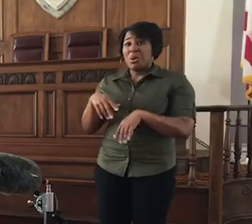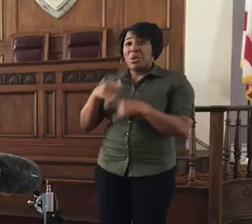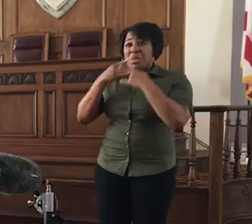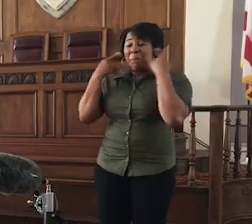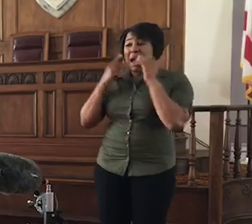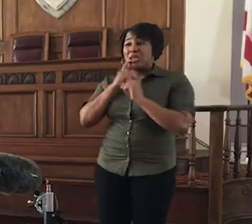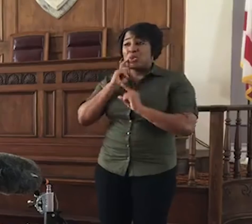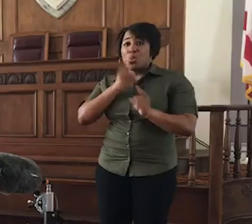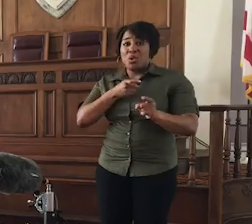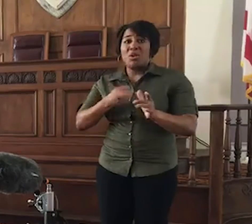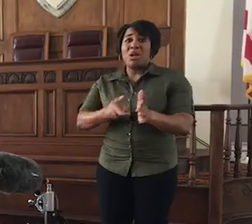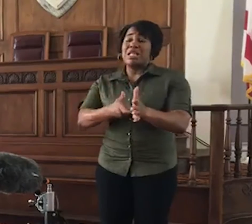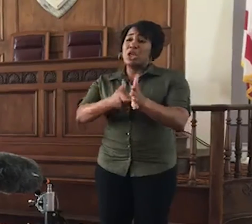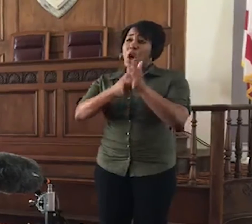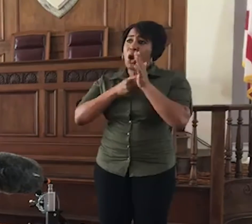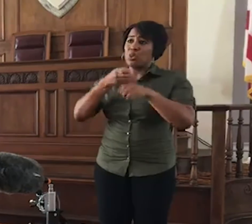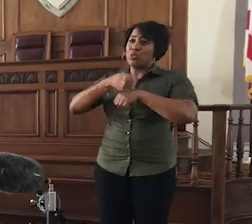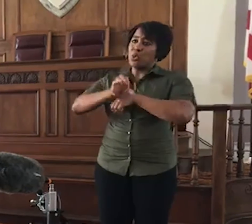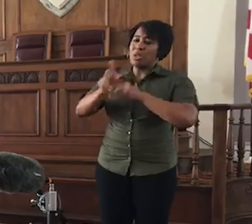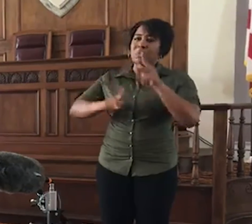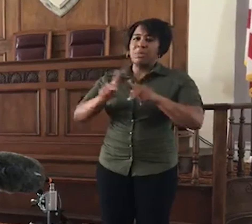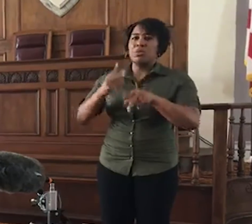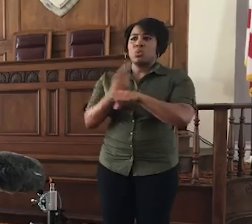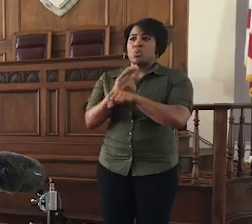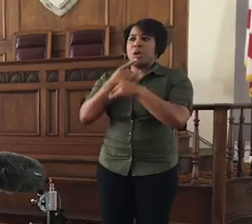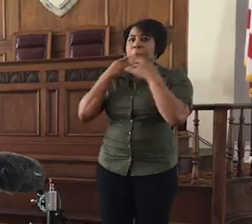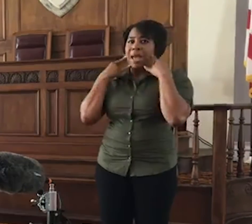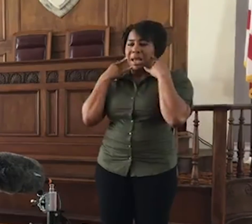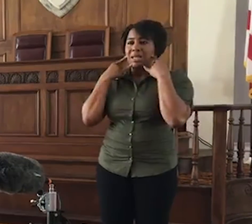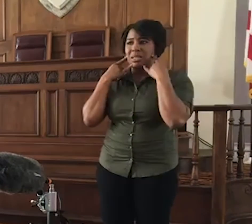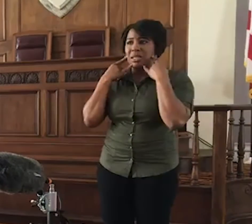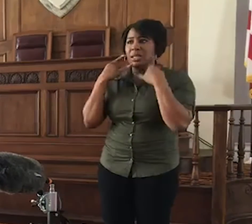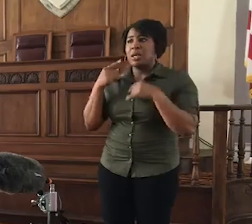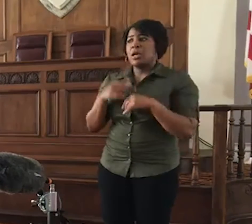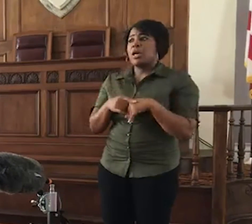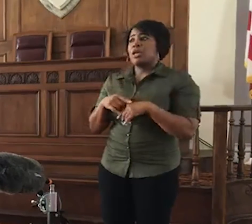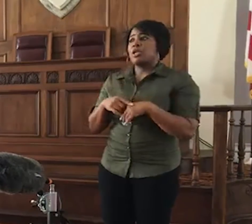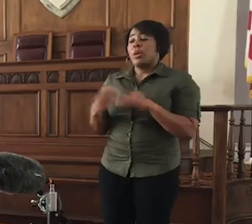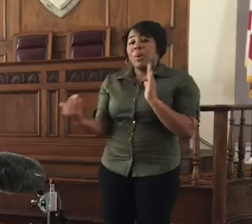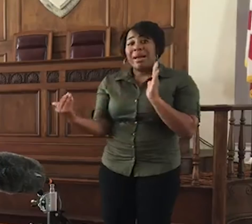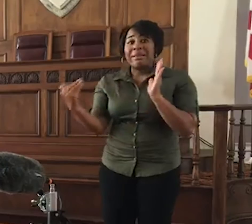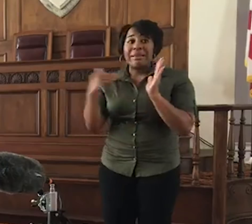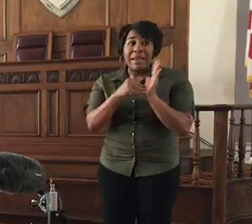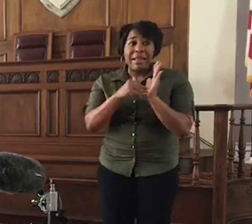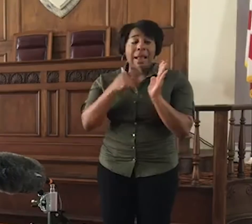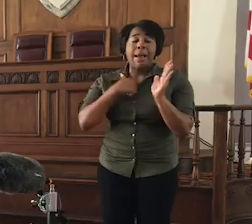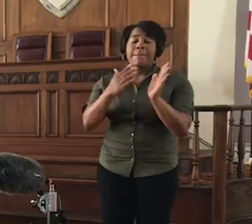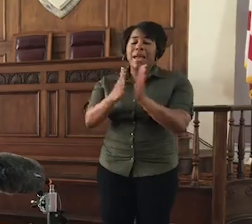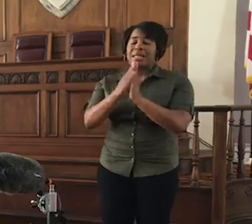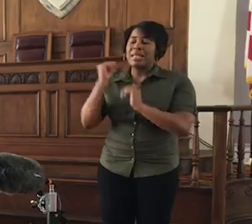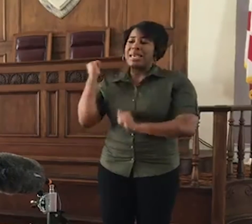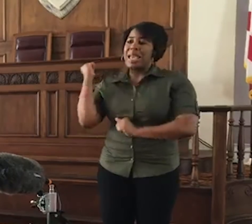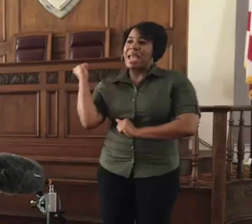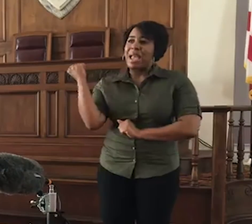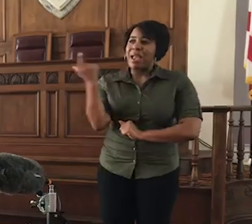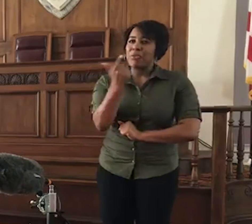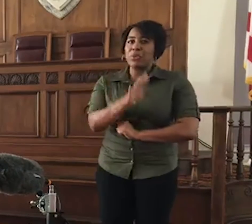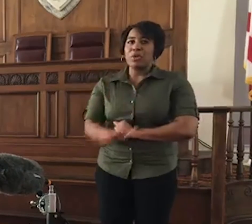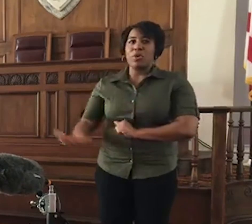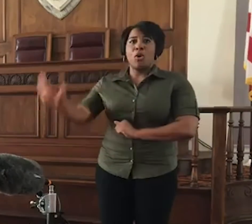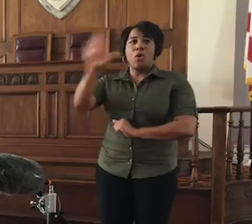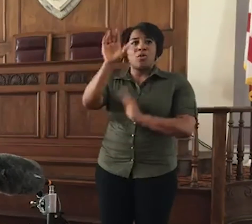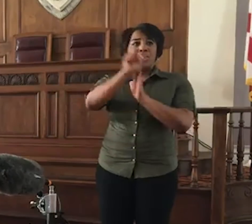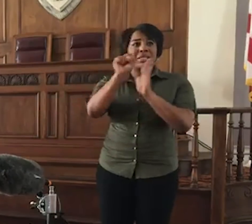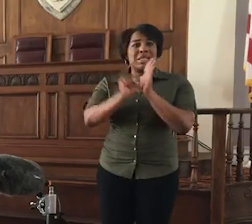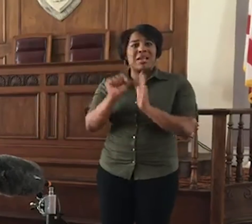enforce. So once again, I'm calling on everyone in our state to